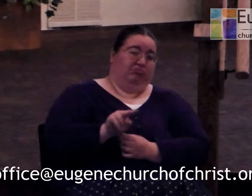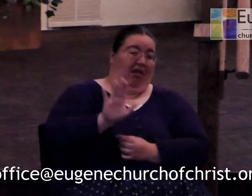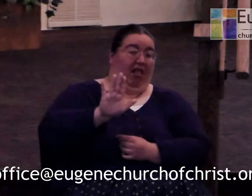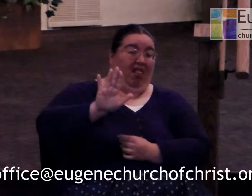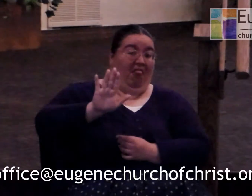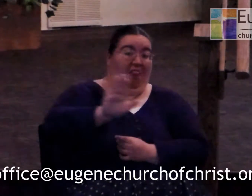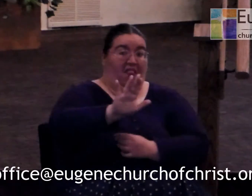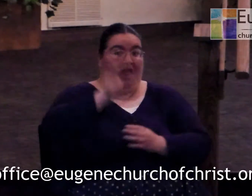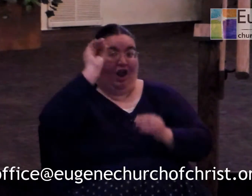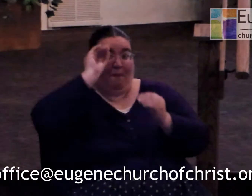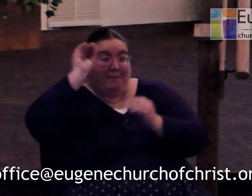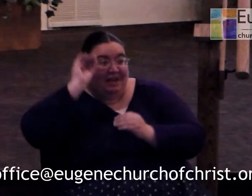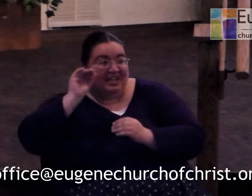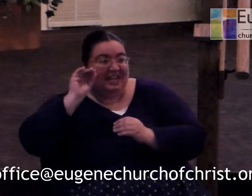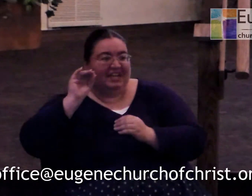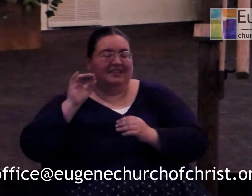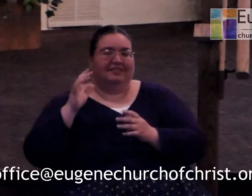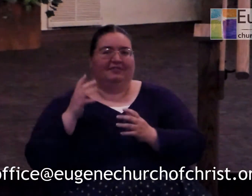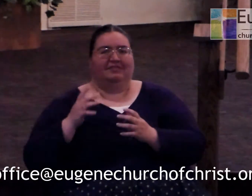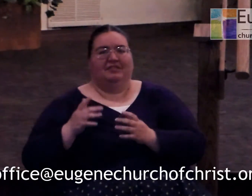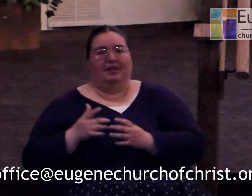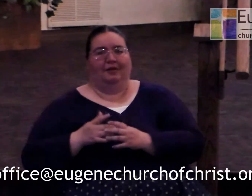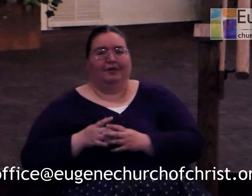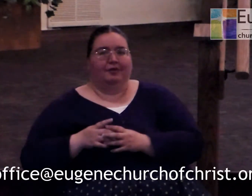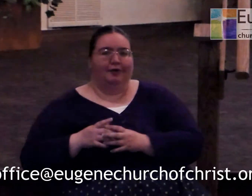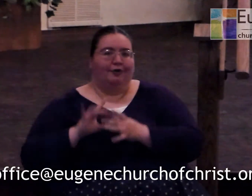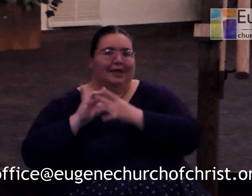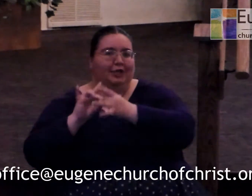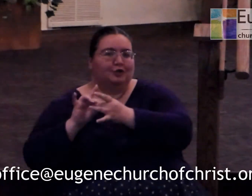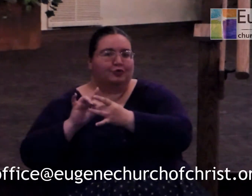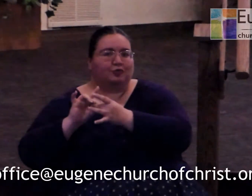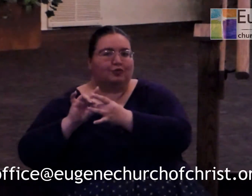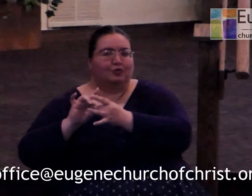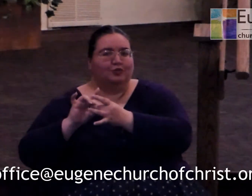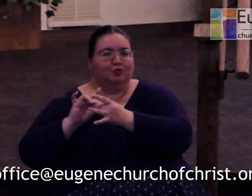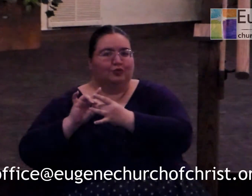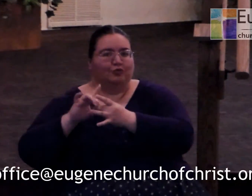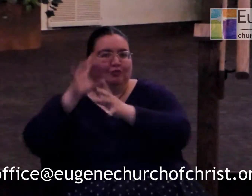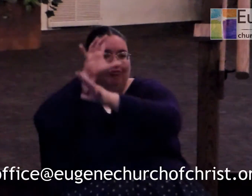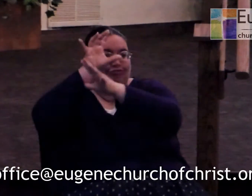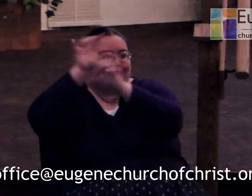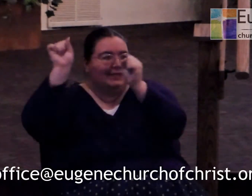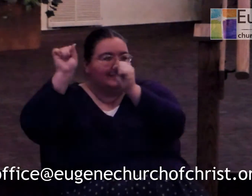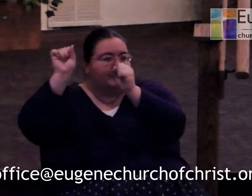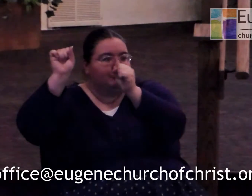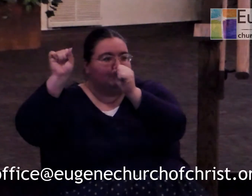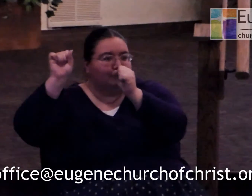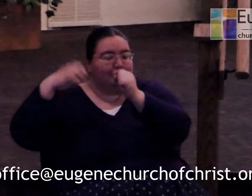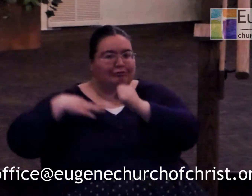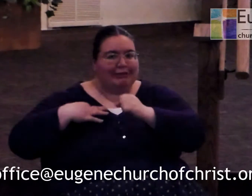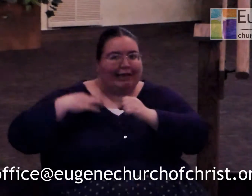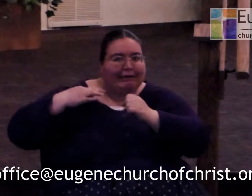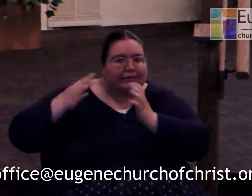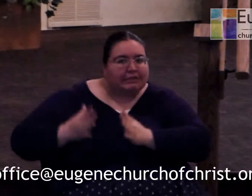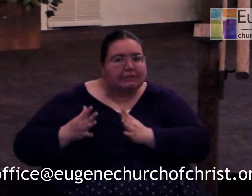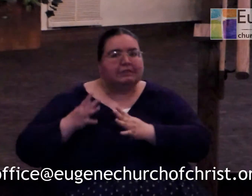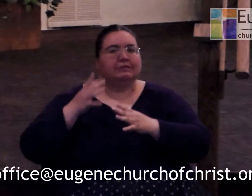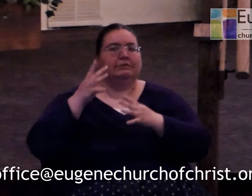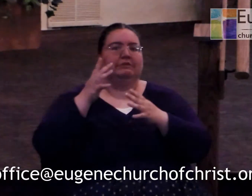everyone's opinion about whether the tax should pass or not pass. I've watched everyone's opinion about everything that you can think of. And what I've not seen a whole